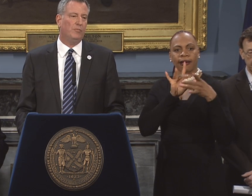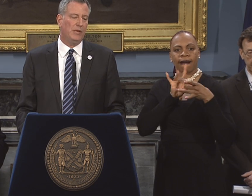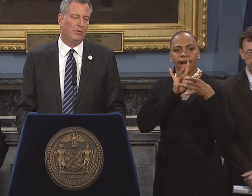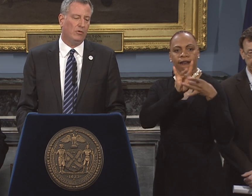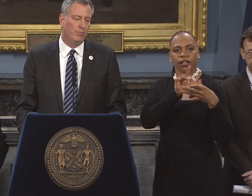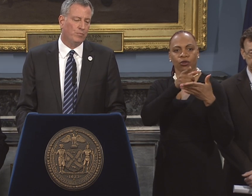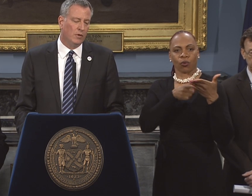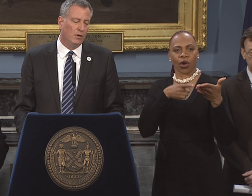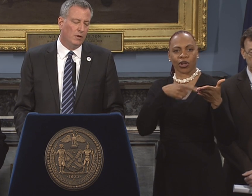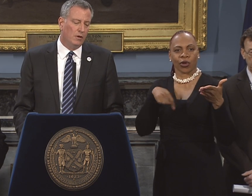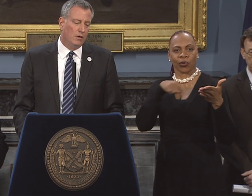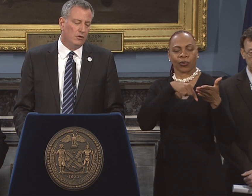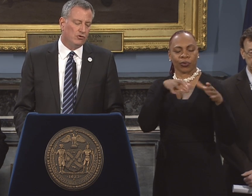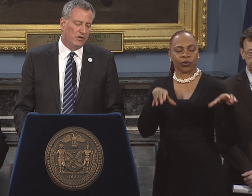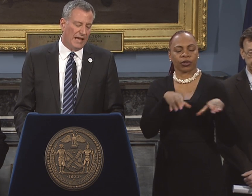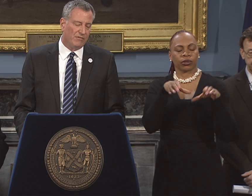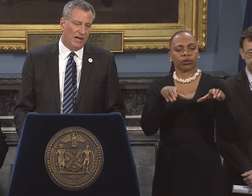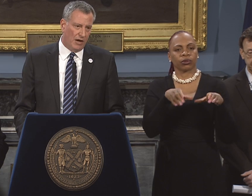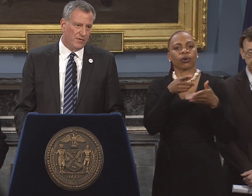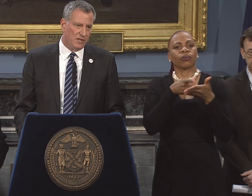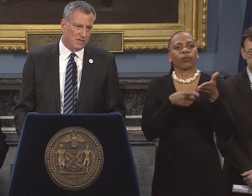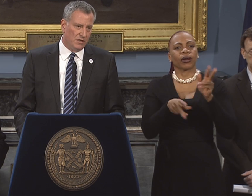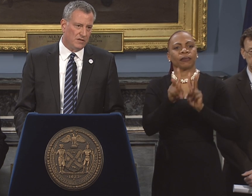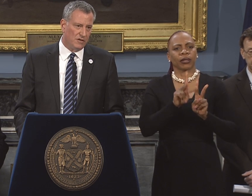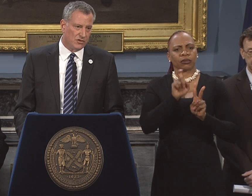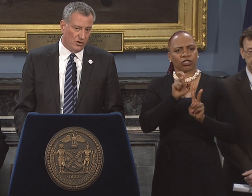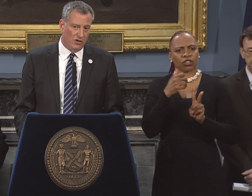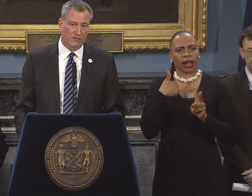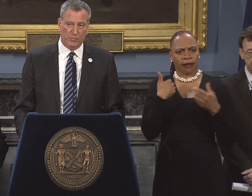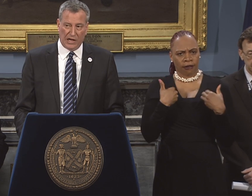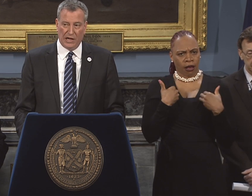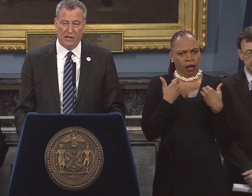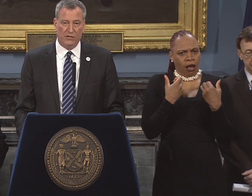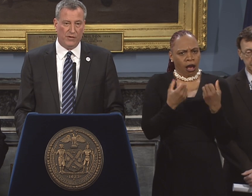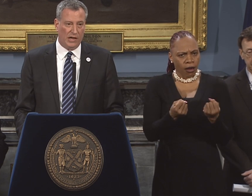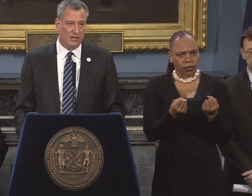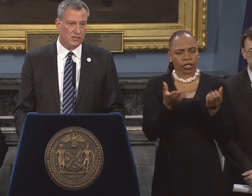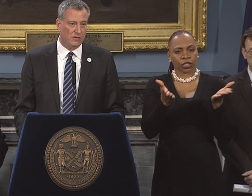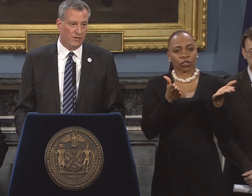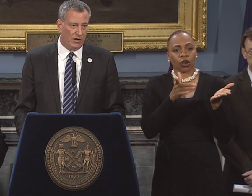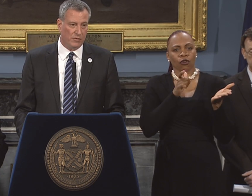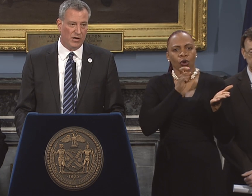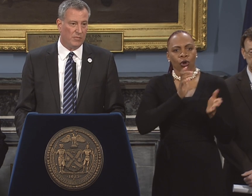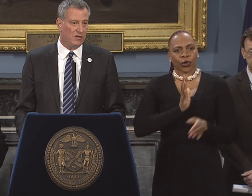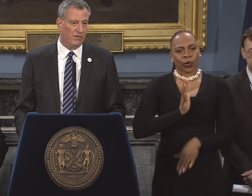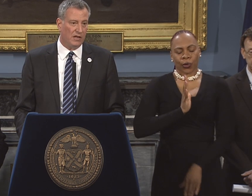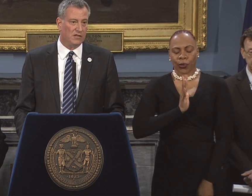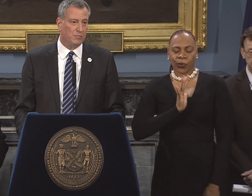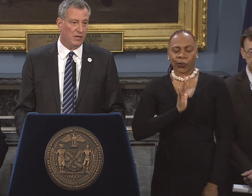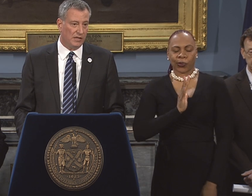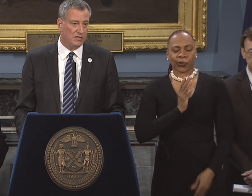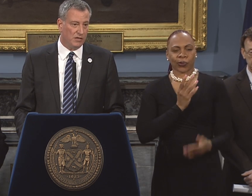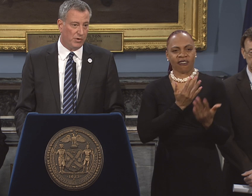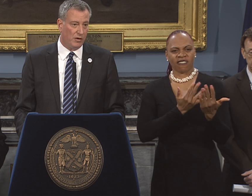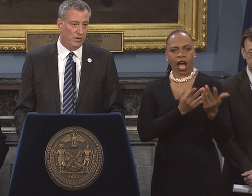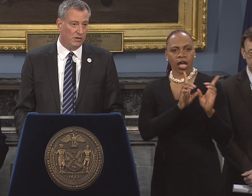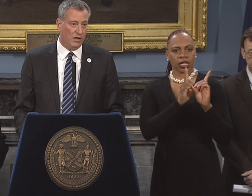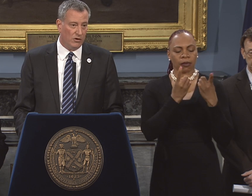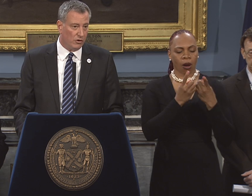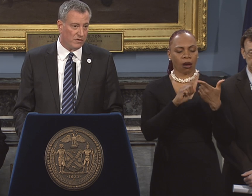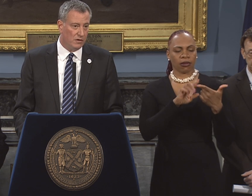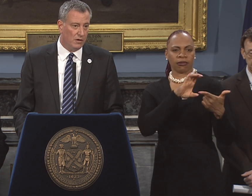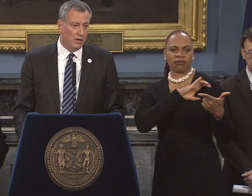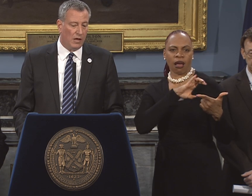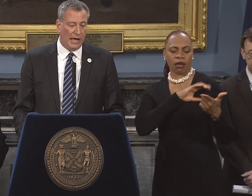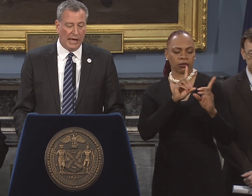we do. What people should have confidence in is they're served by the finest fire department, the finest police department